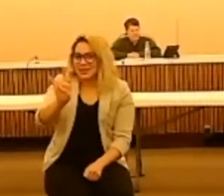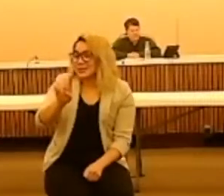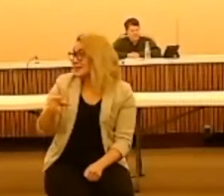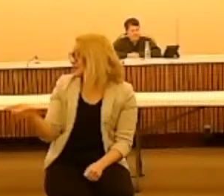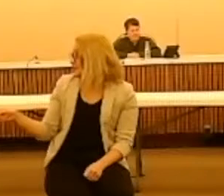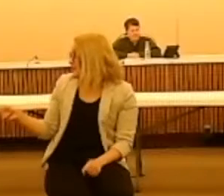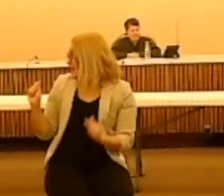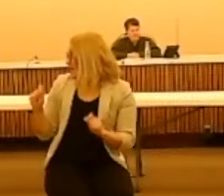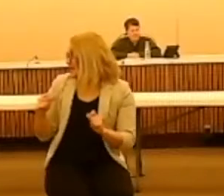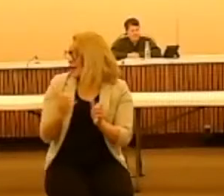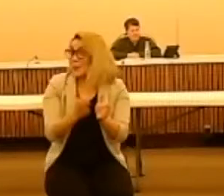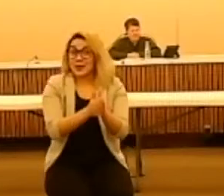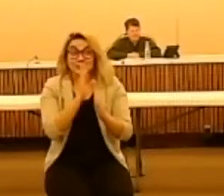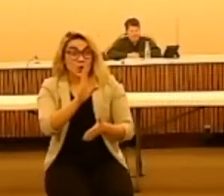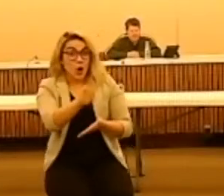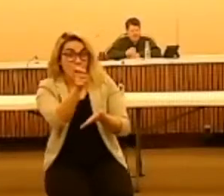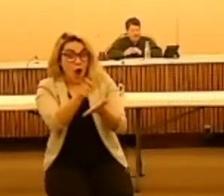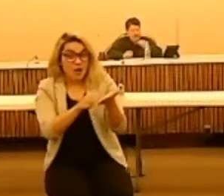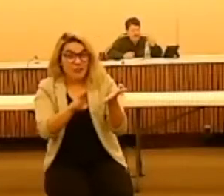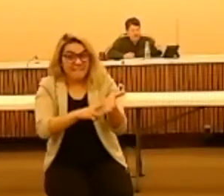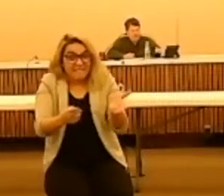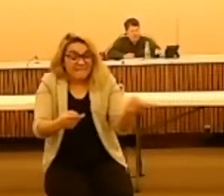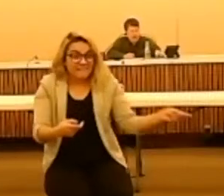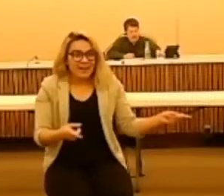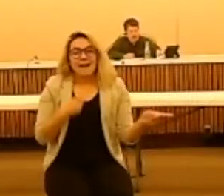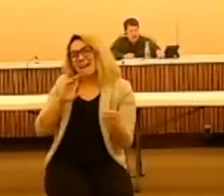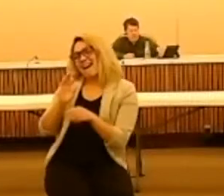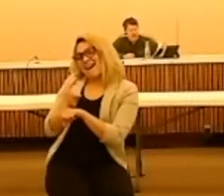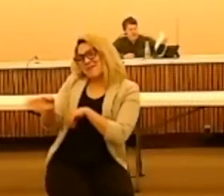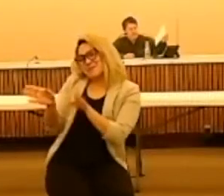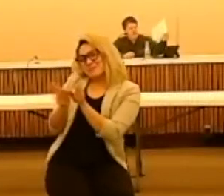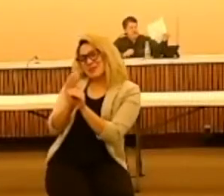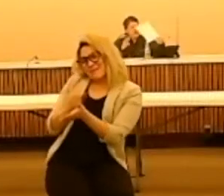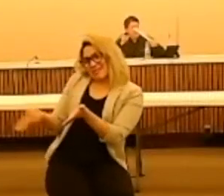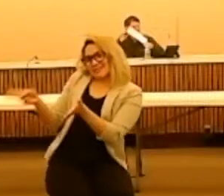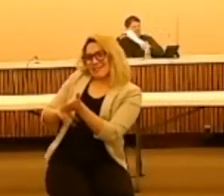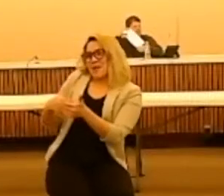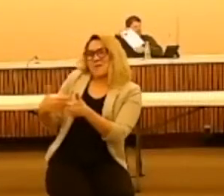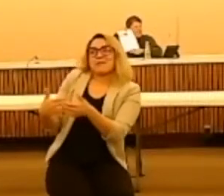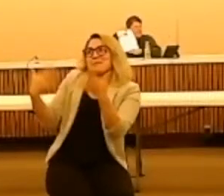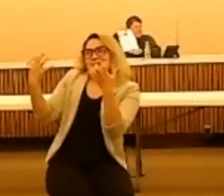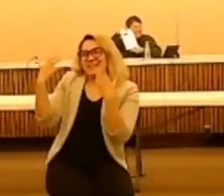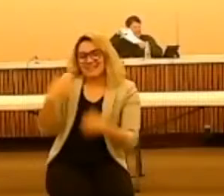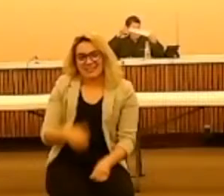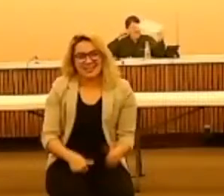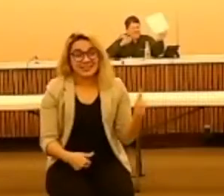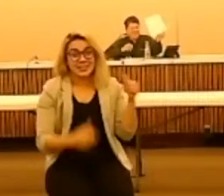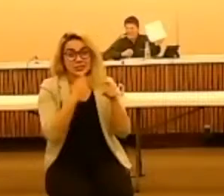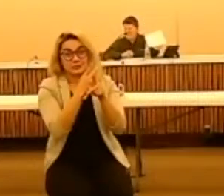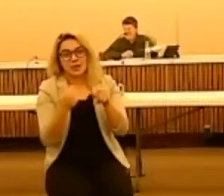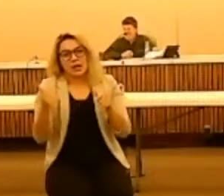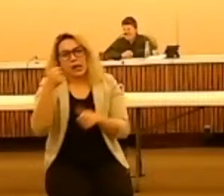autograph? I'll give it to you after the meeting, Lisa. Okay. Well, you are definitely, because I need it on this.